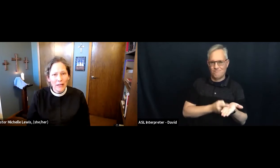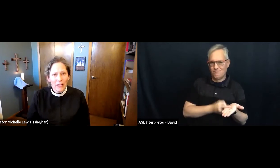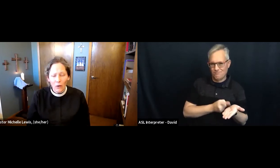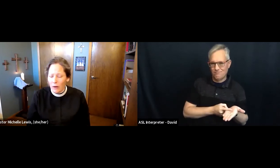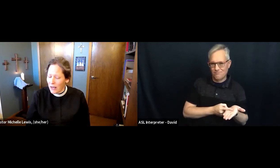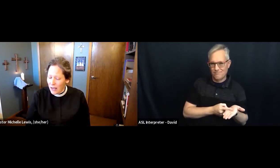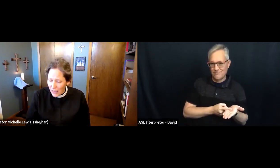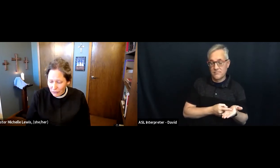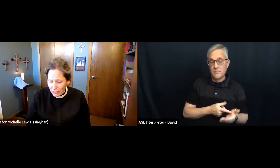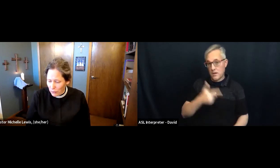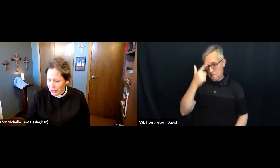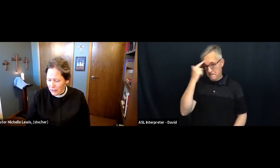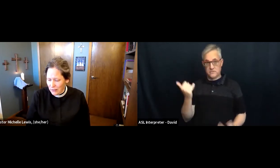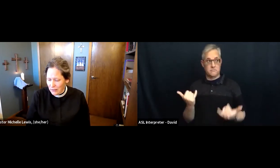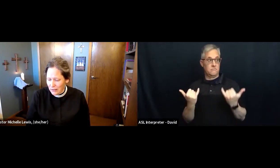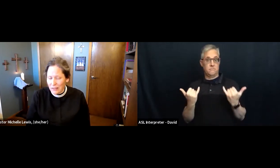Because right now,